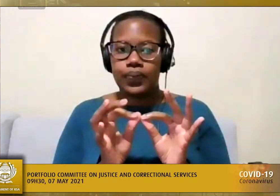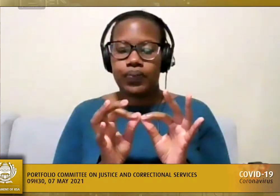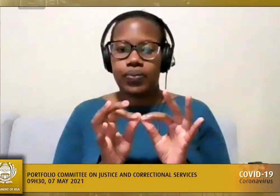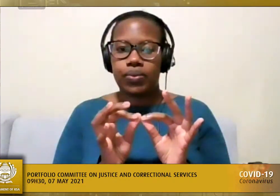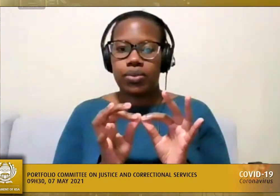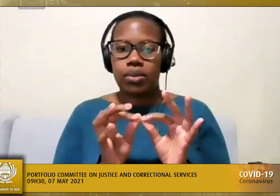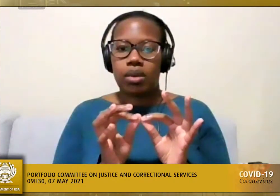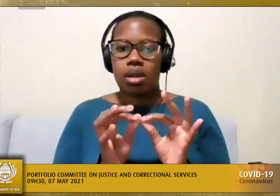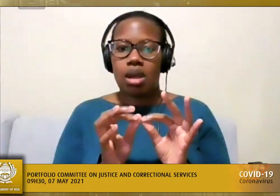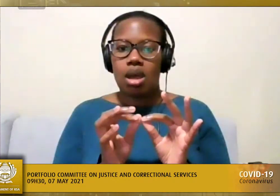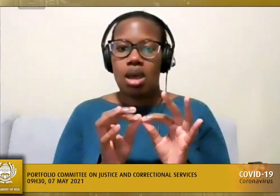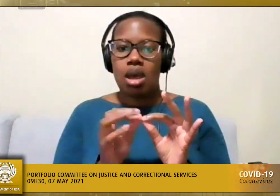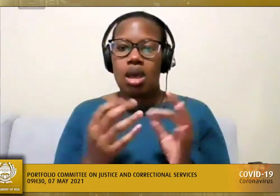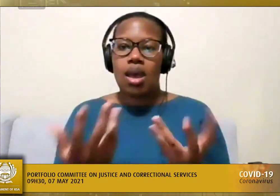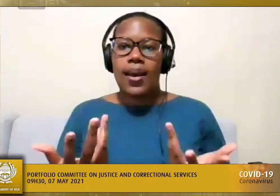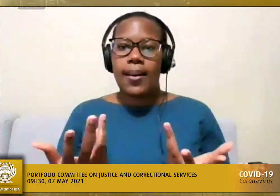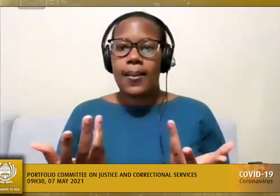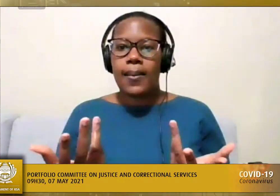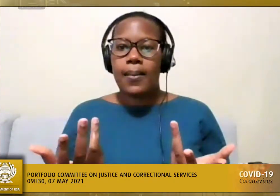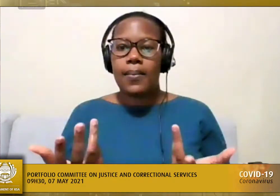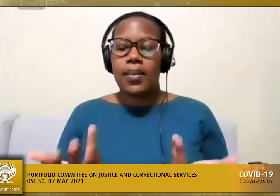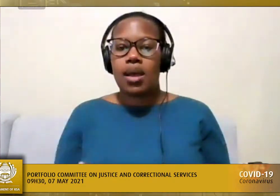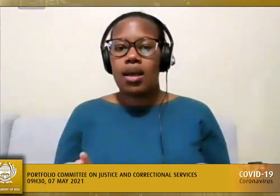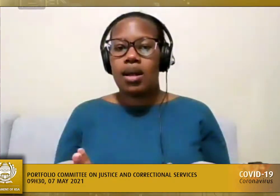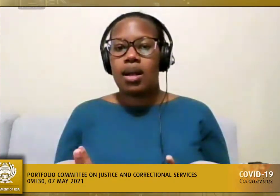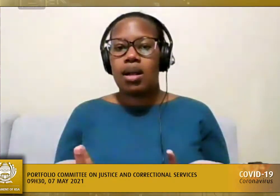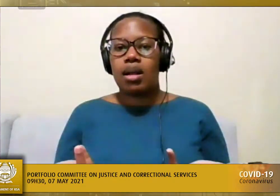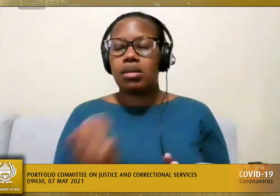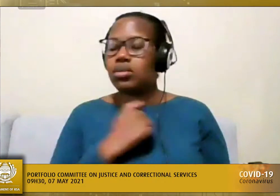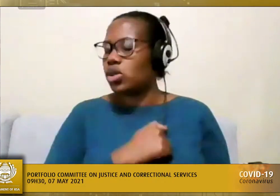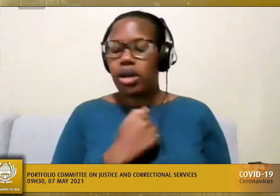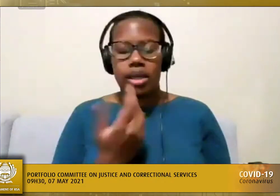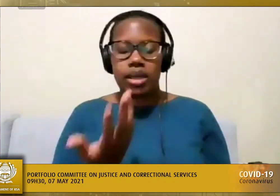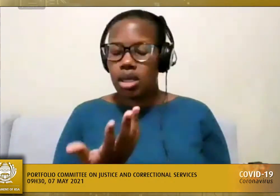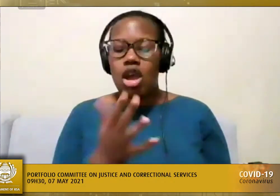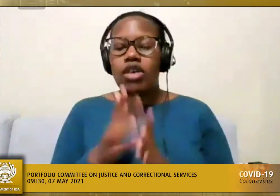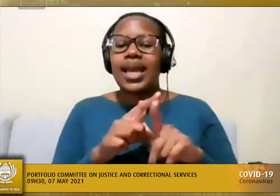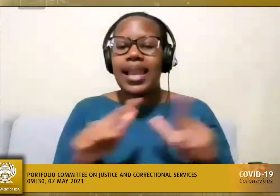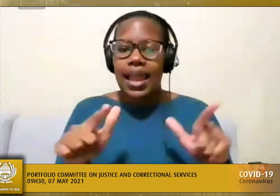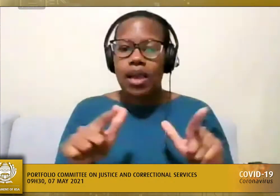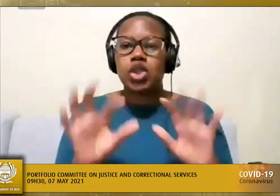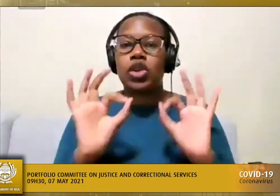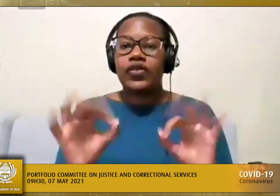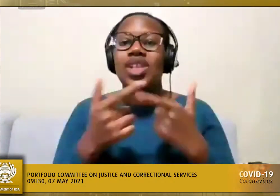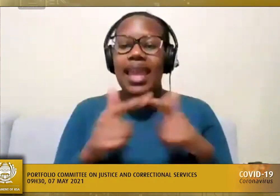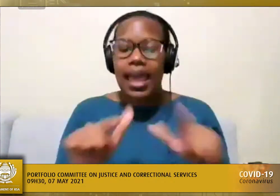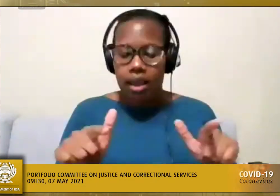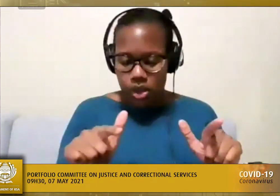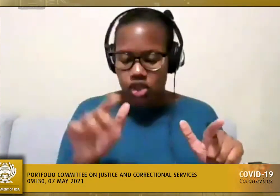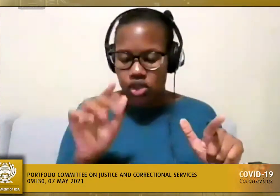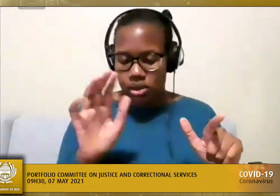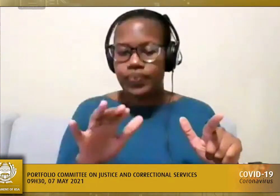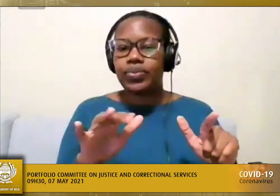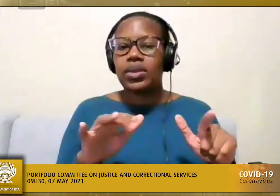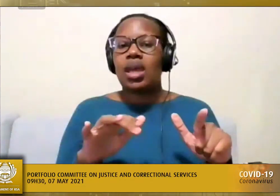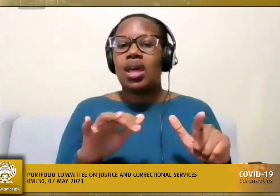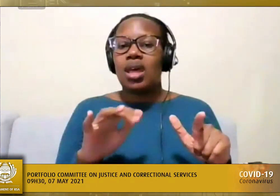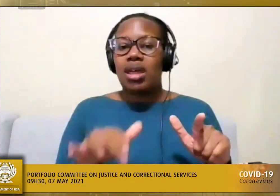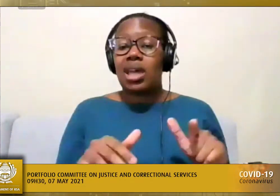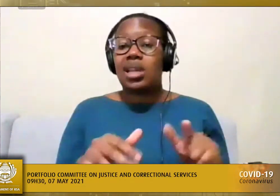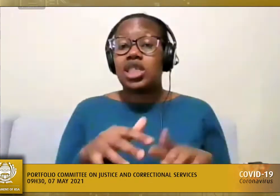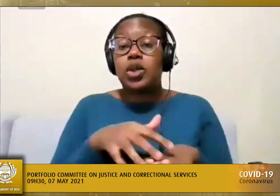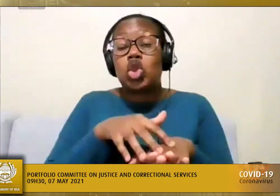um uh that that sorry of sign language as an official language um that has gone a bit